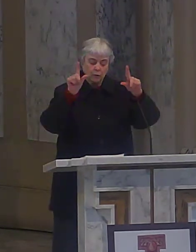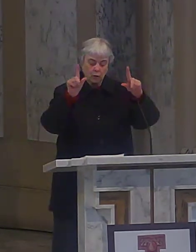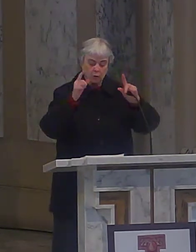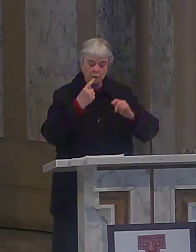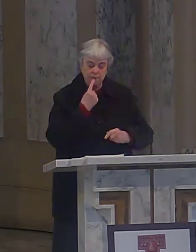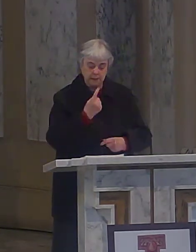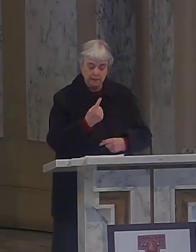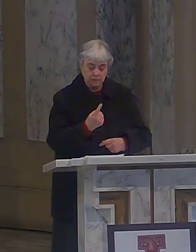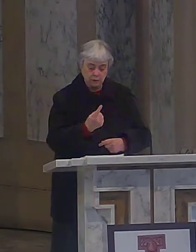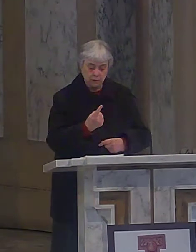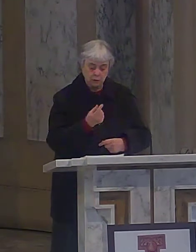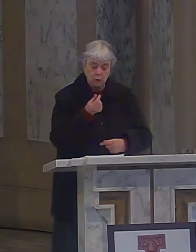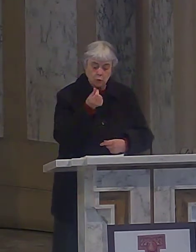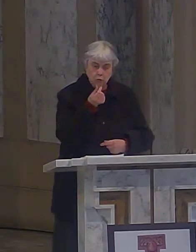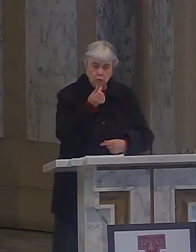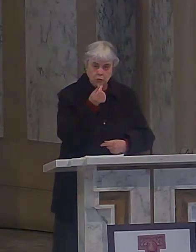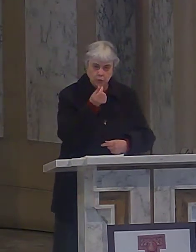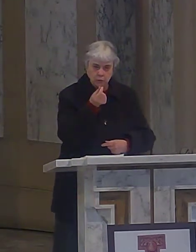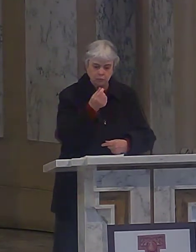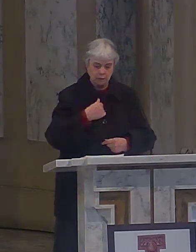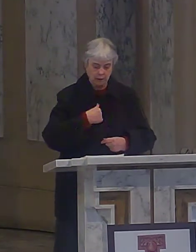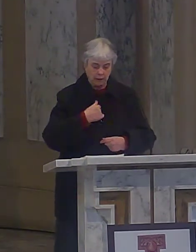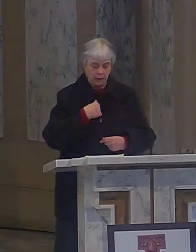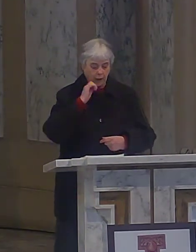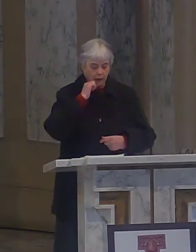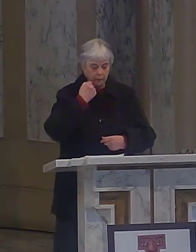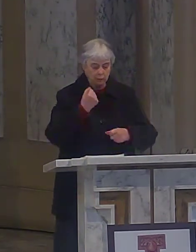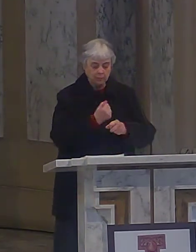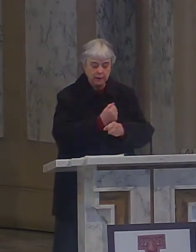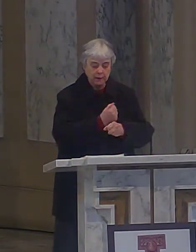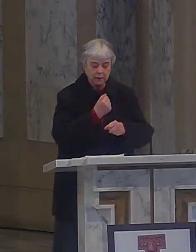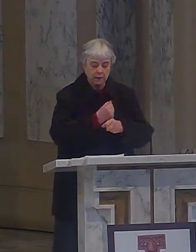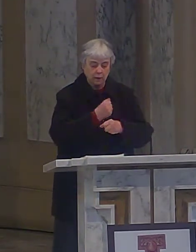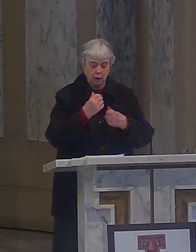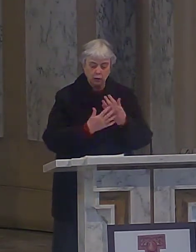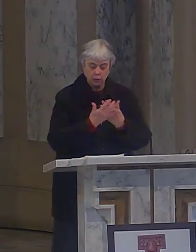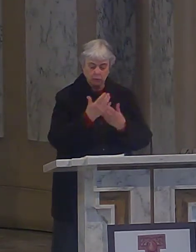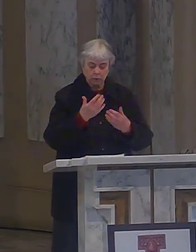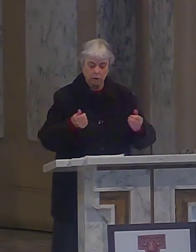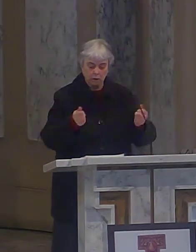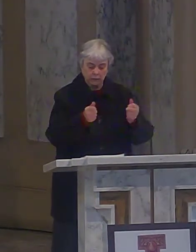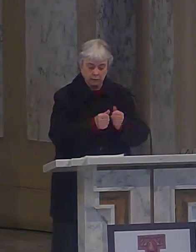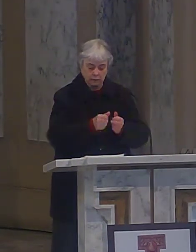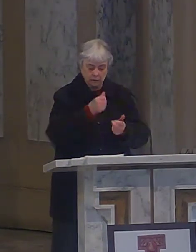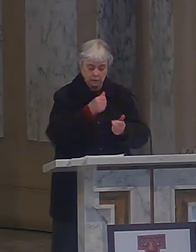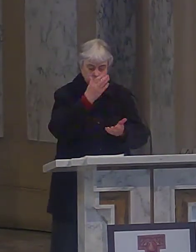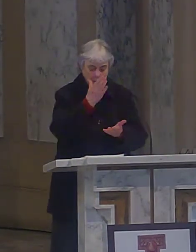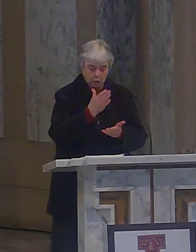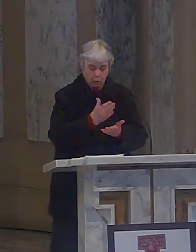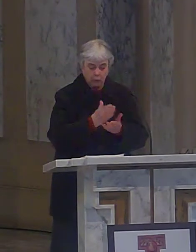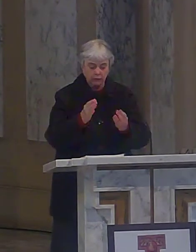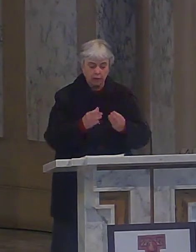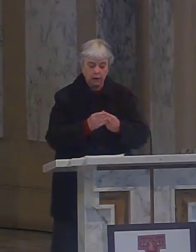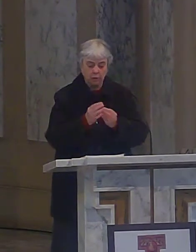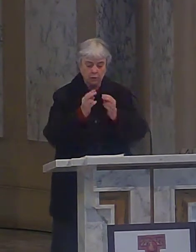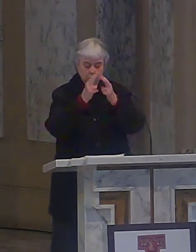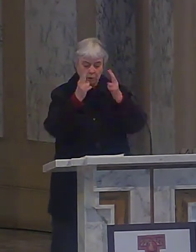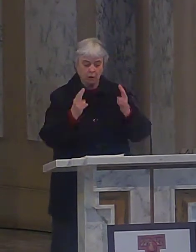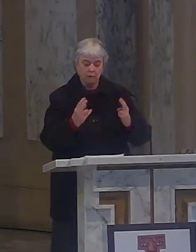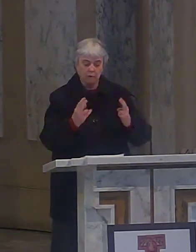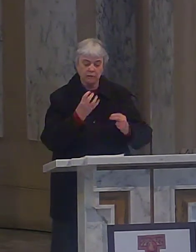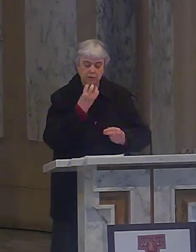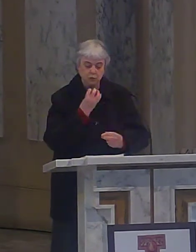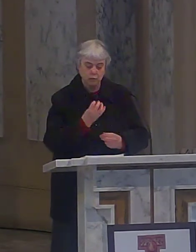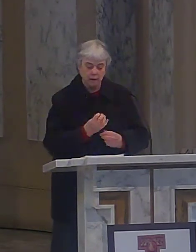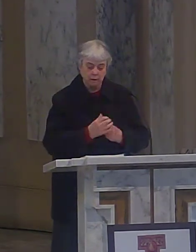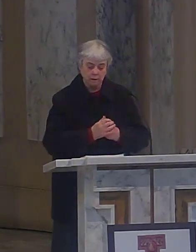the lord said soon i will make a new covenant with the house